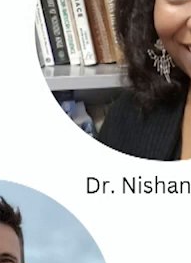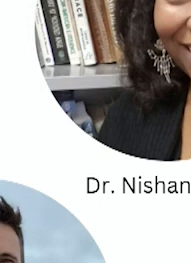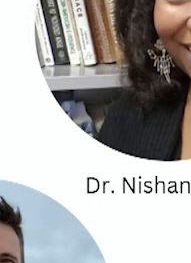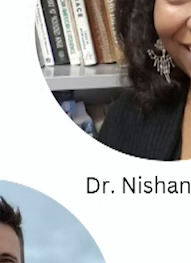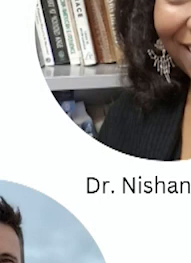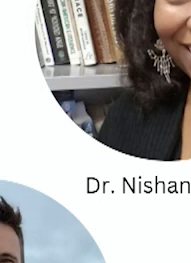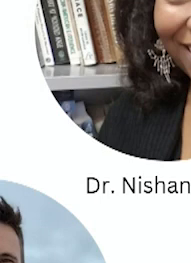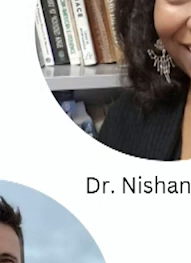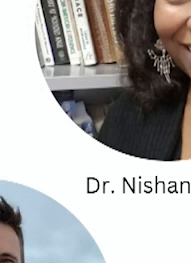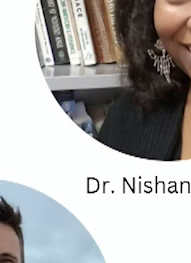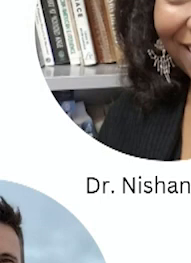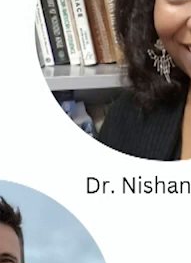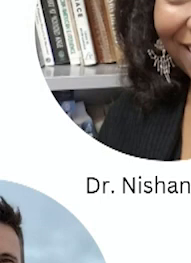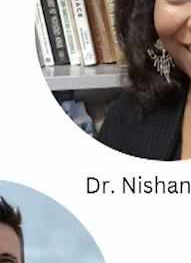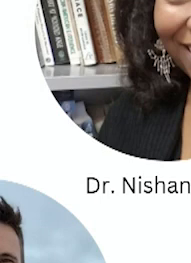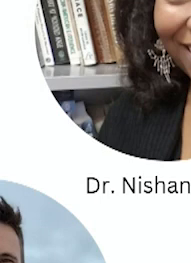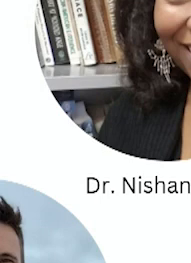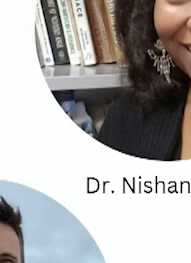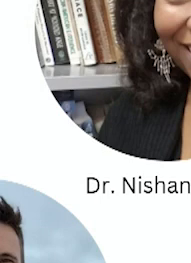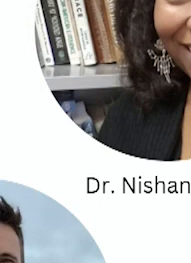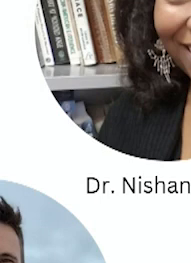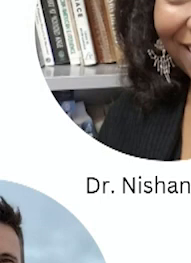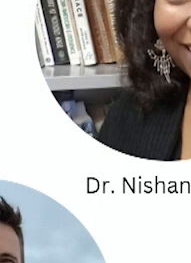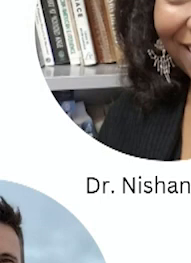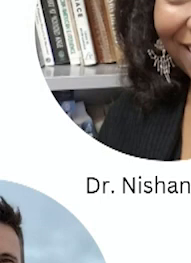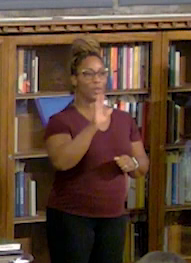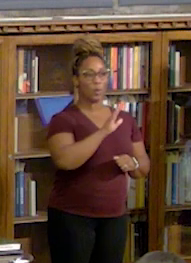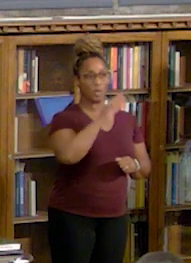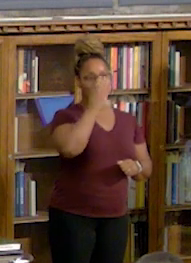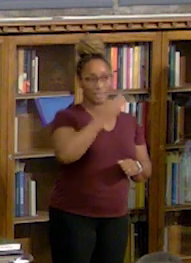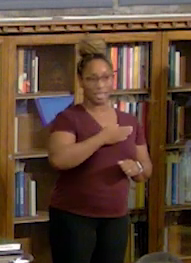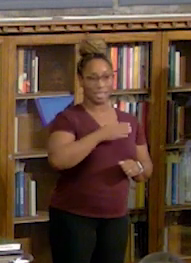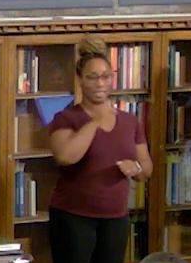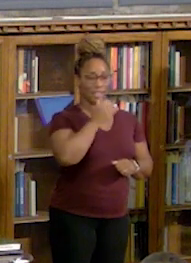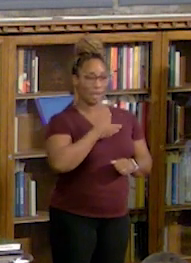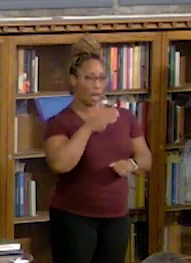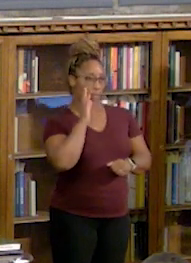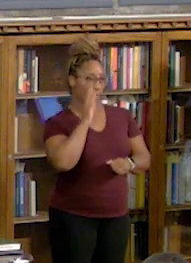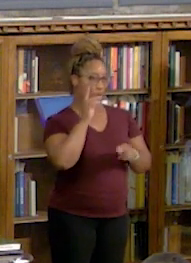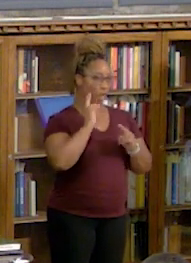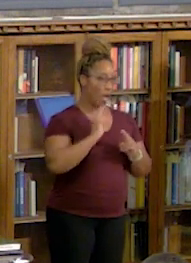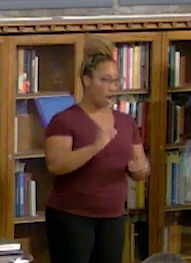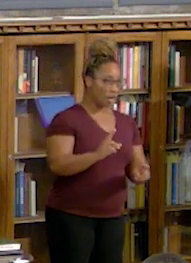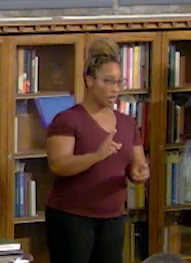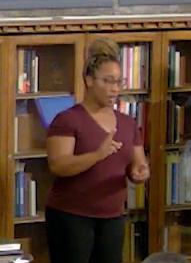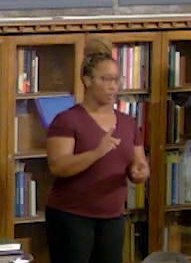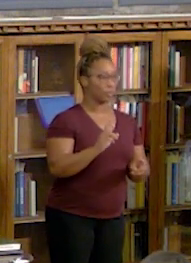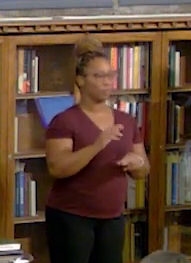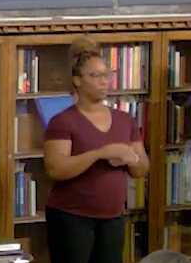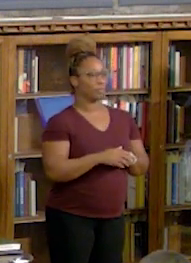show thy Sons and Daughters shall honor thee dear old